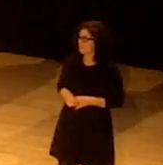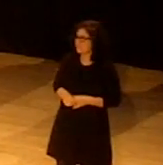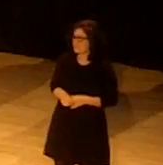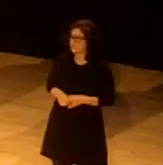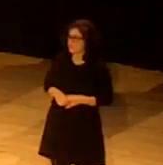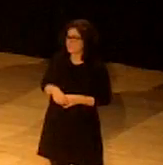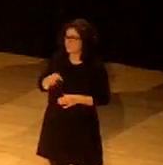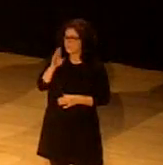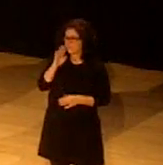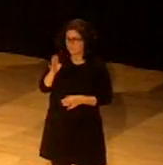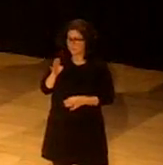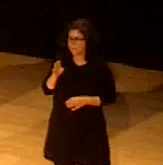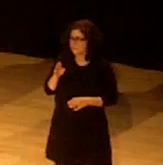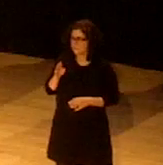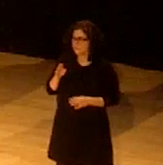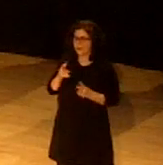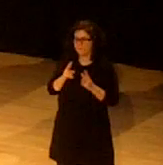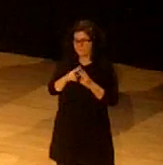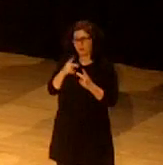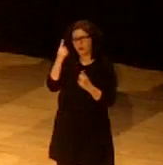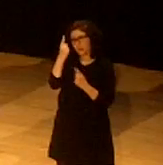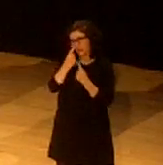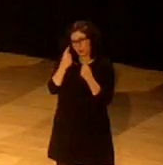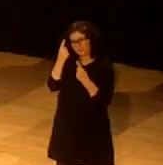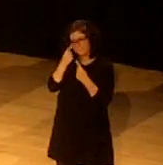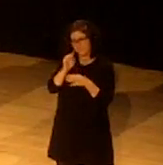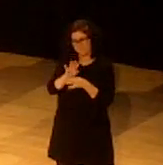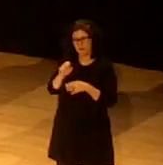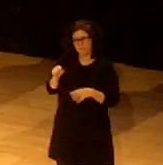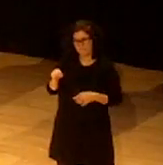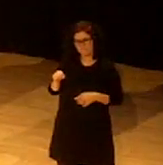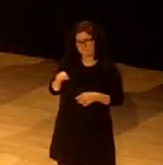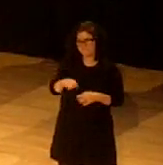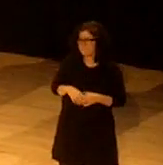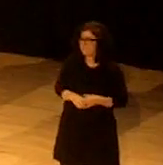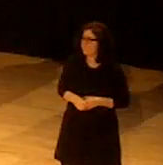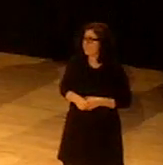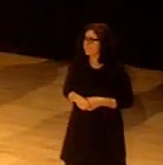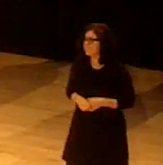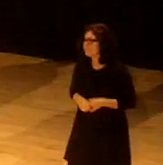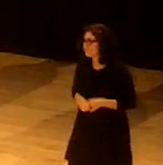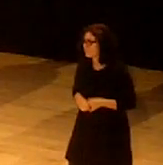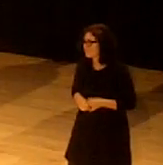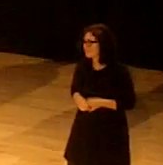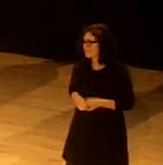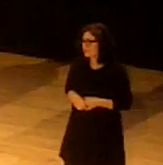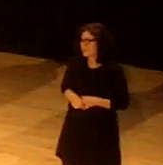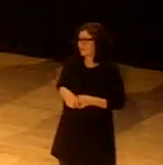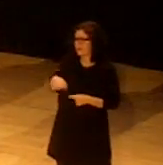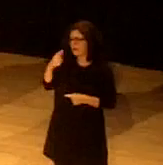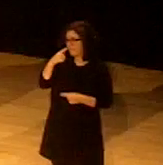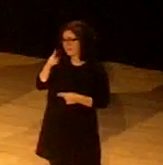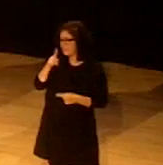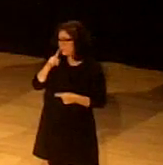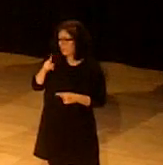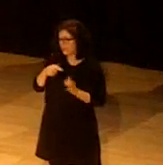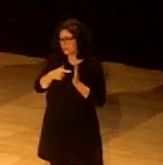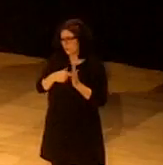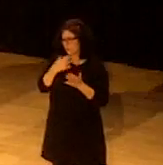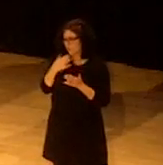Hi. Certainly a very thoughtful film. And what I think it really exposed very